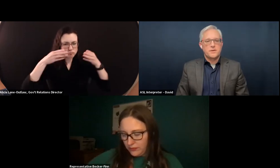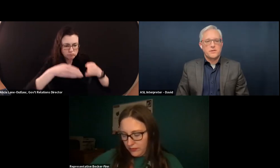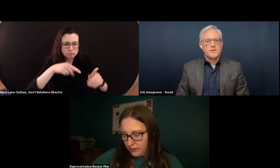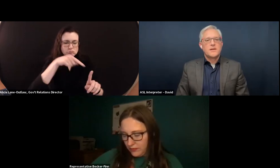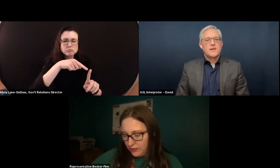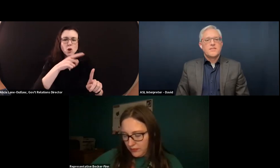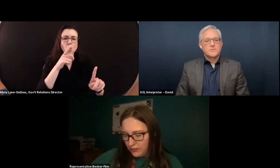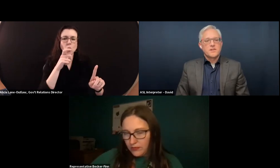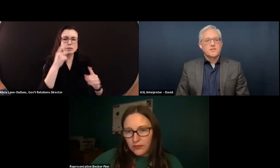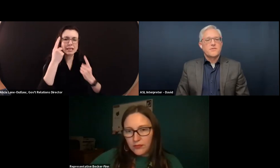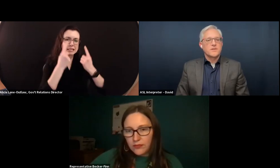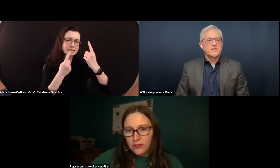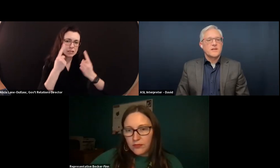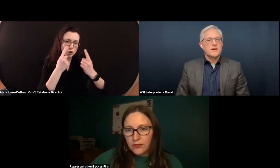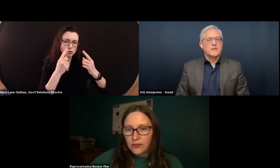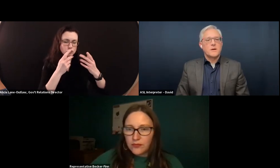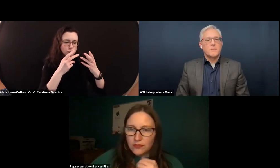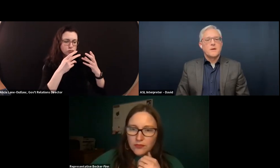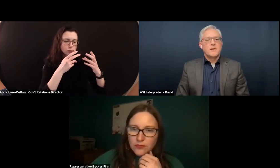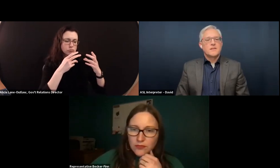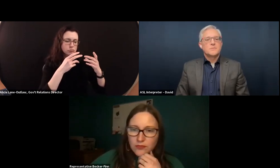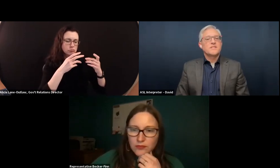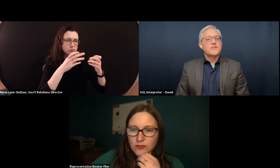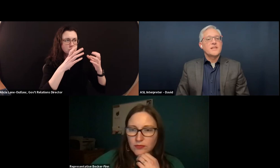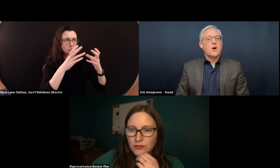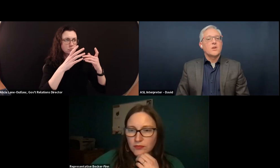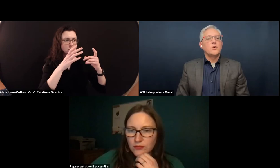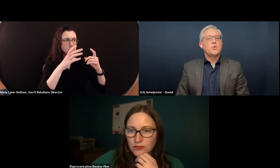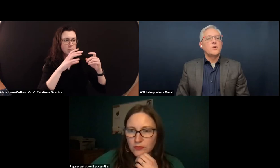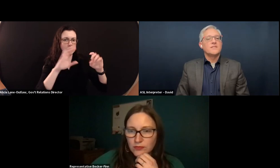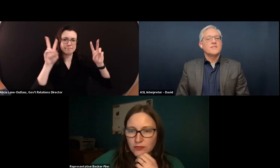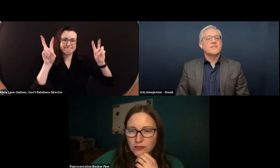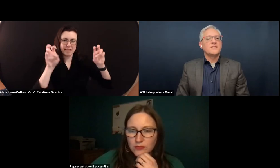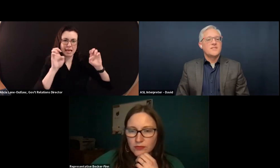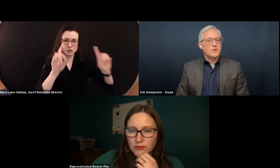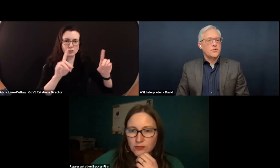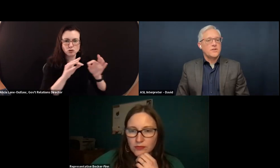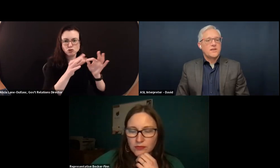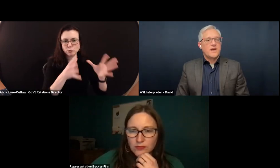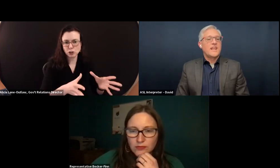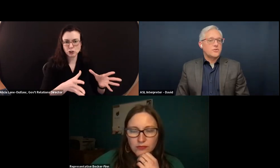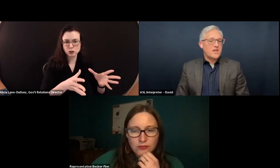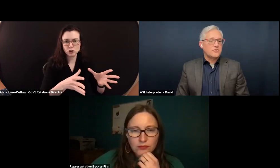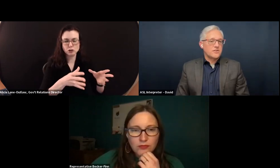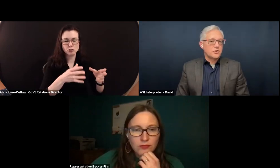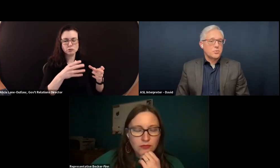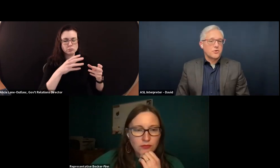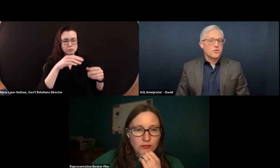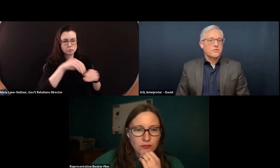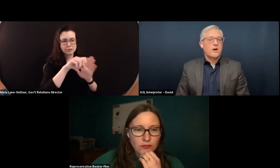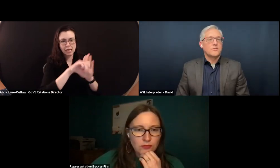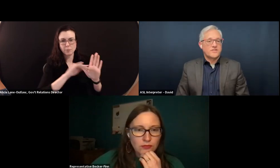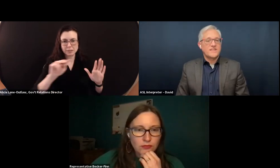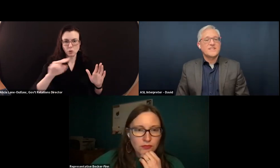this bill. This bill is focusing specifically on who is considered an educational